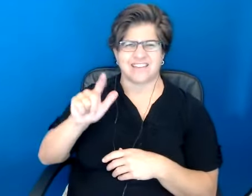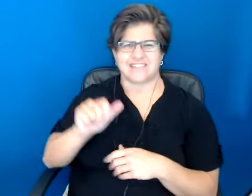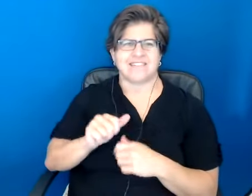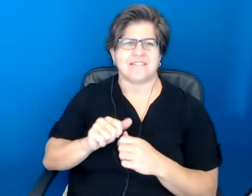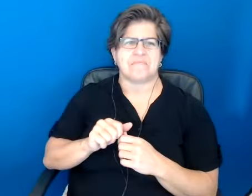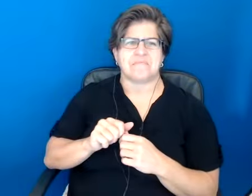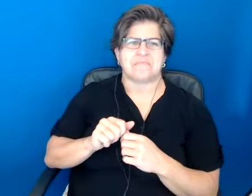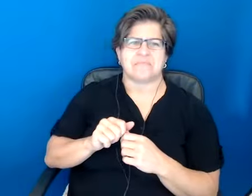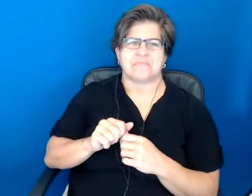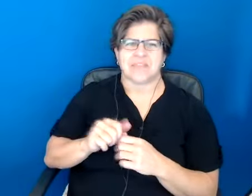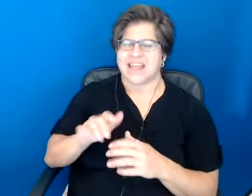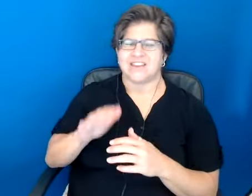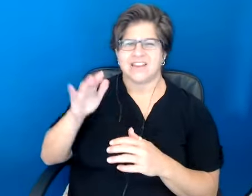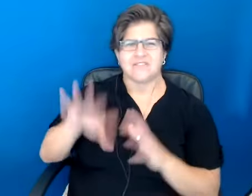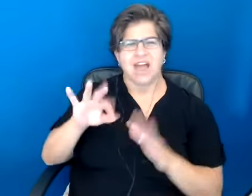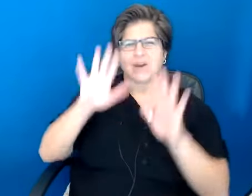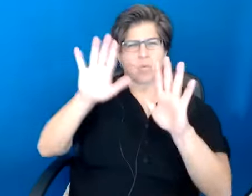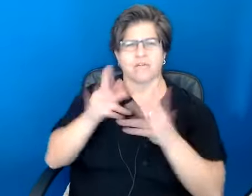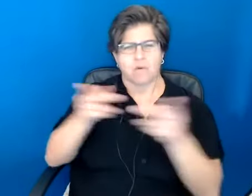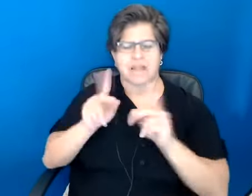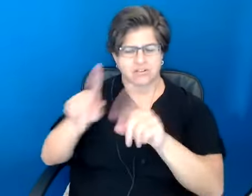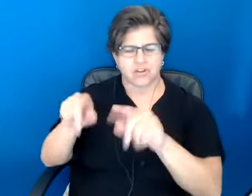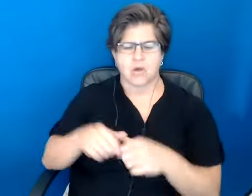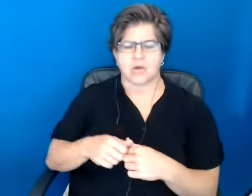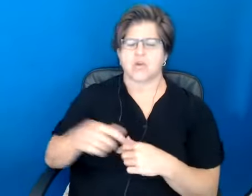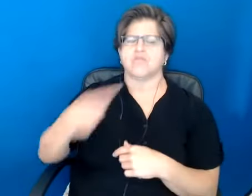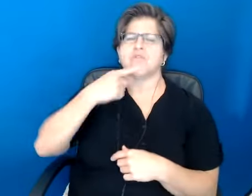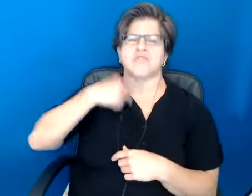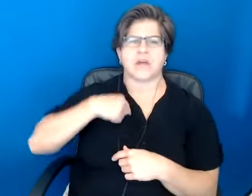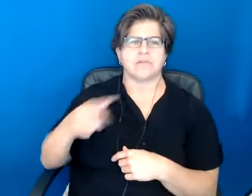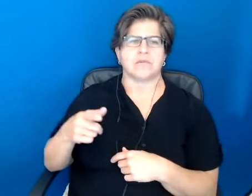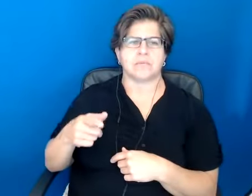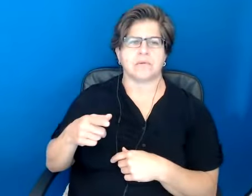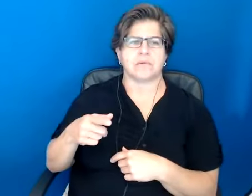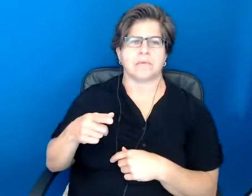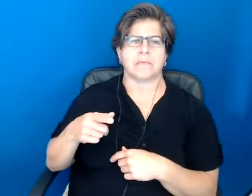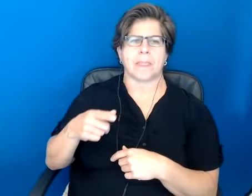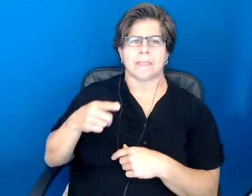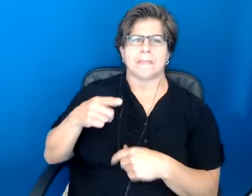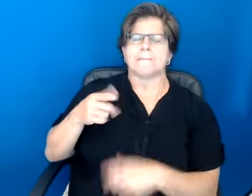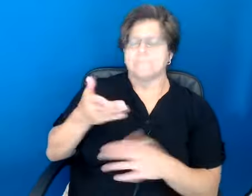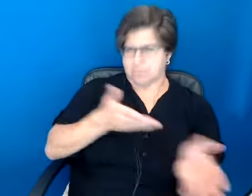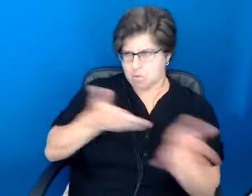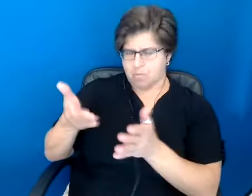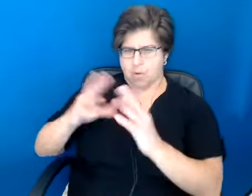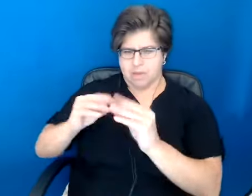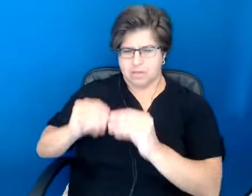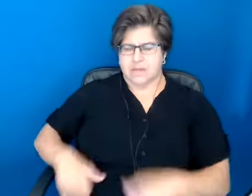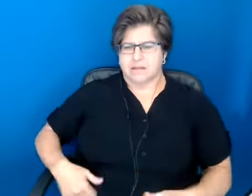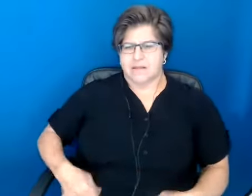she was no longer an Al-Anon. Did you know how when you're just an Al-Anon, you're dead enthusiastic, get them to the meetings. We're fun, this wonderful place to